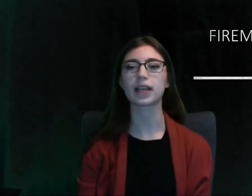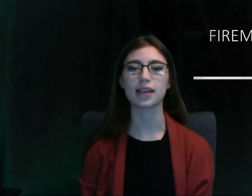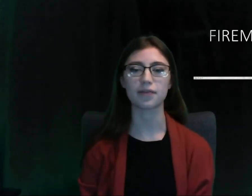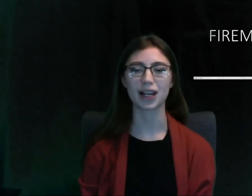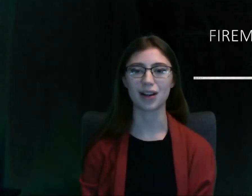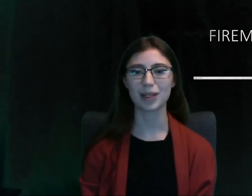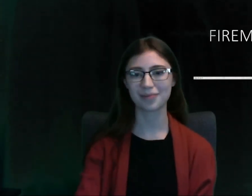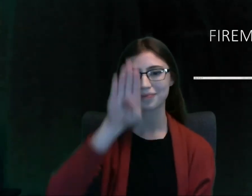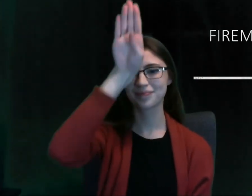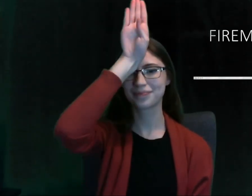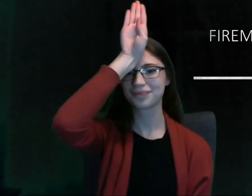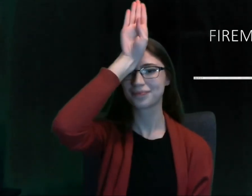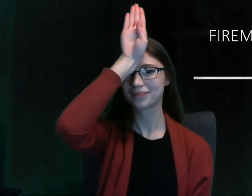fire helmet.